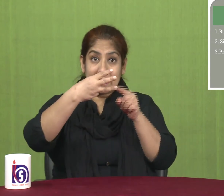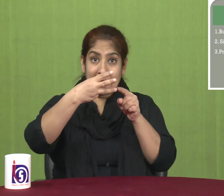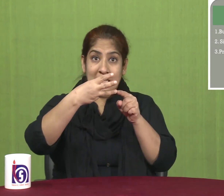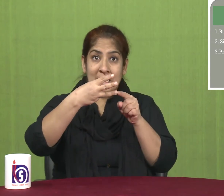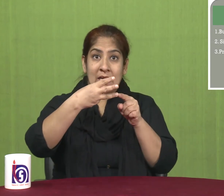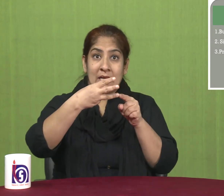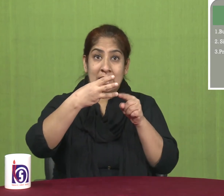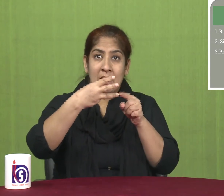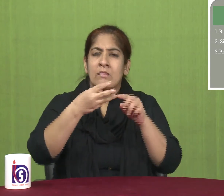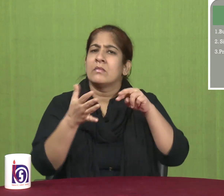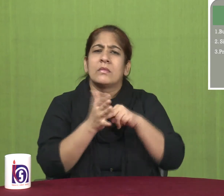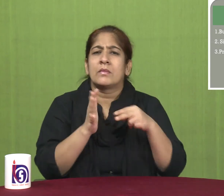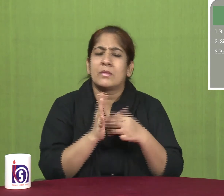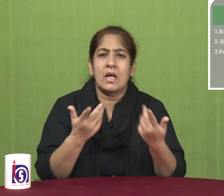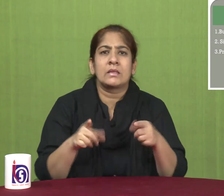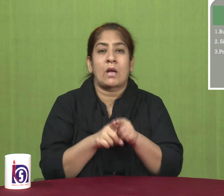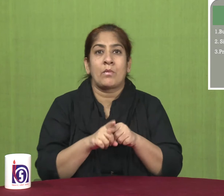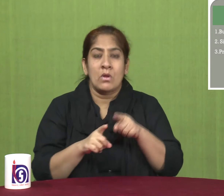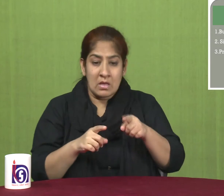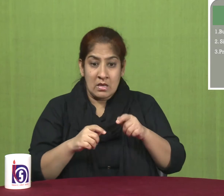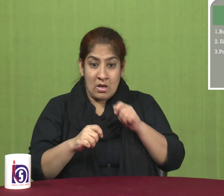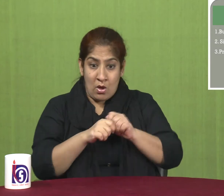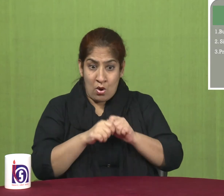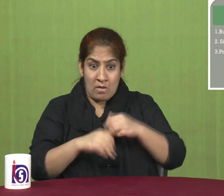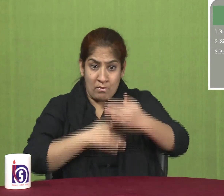The third important factor says about